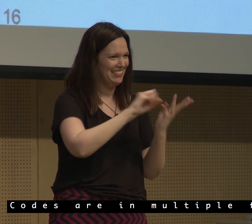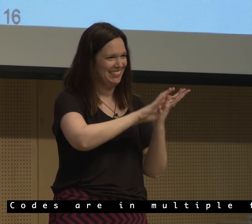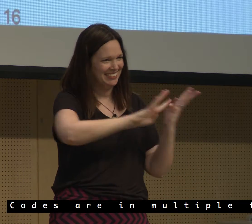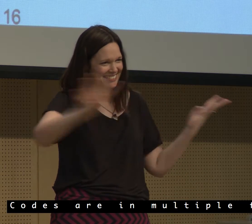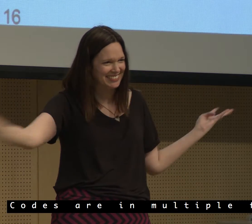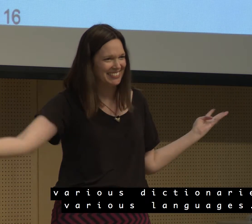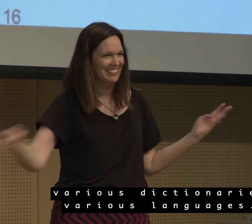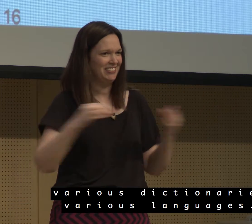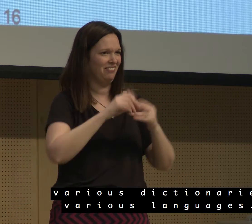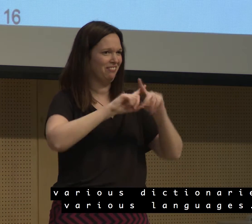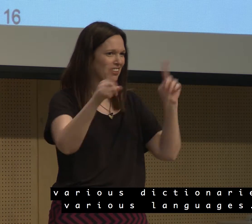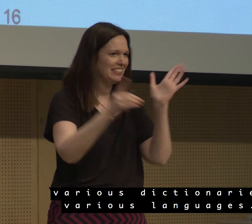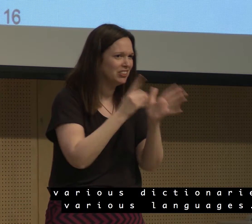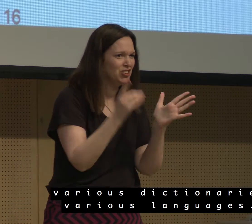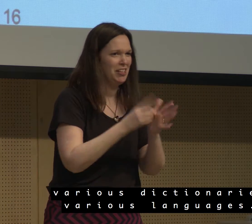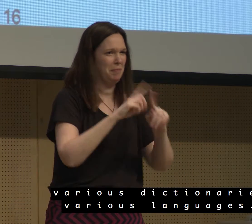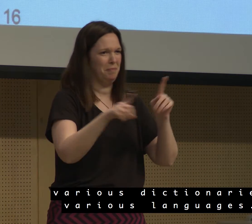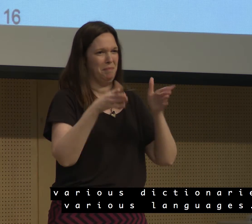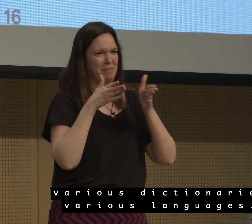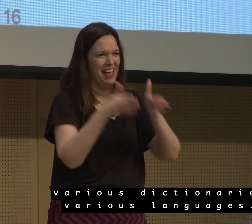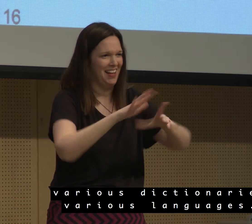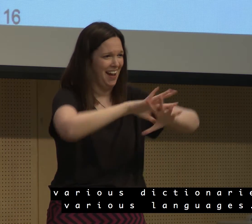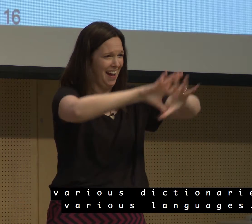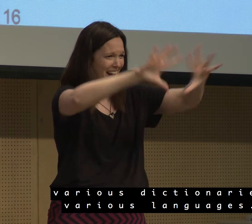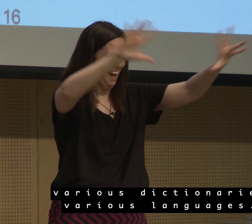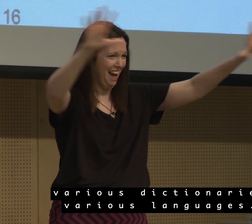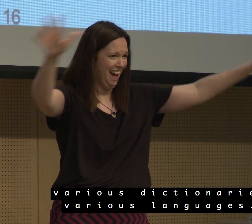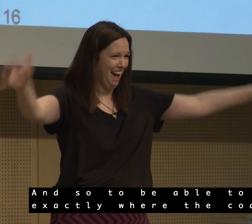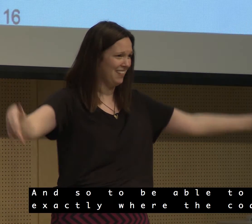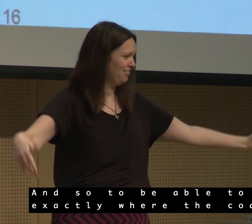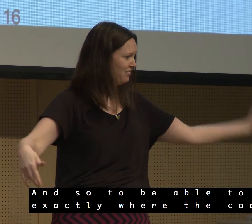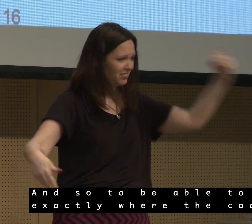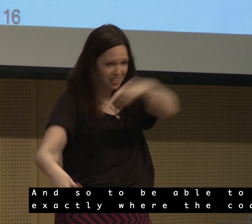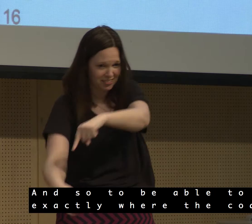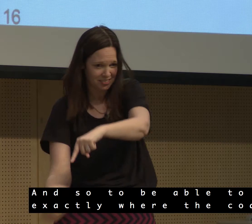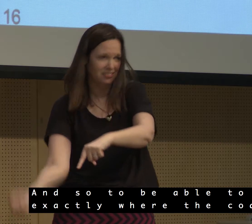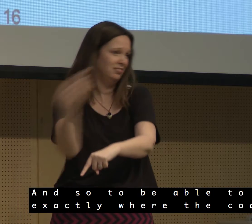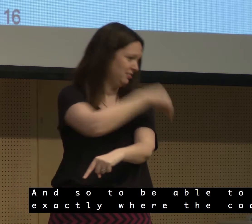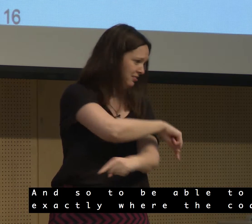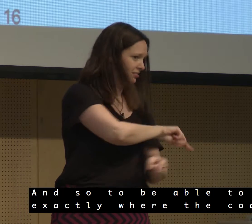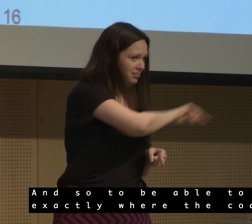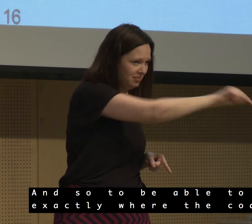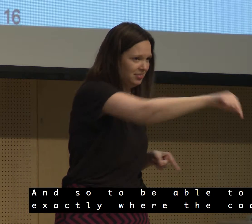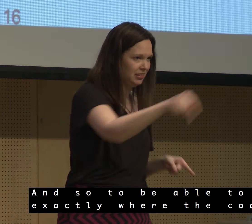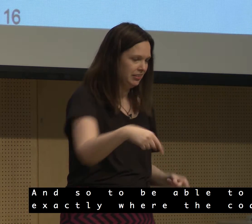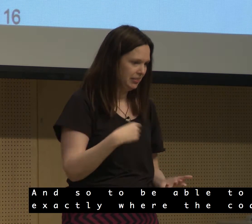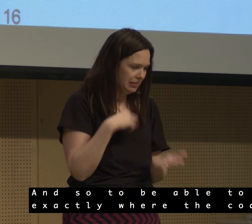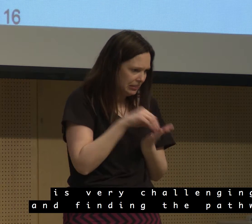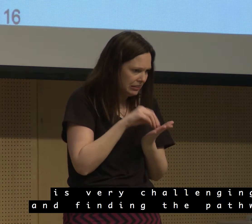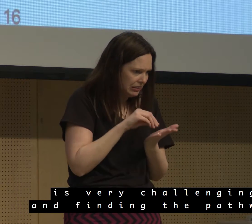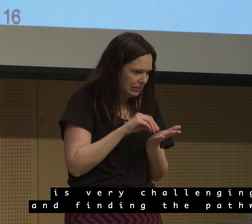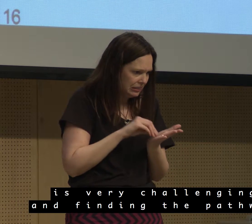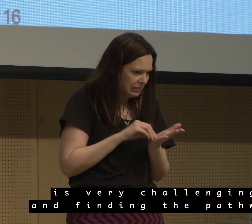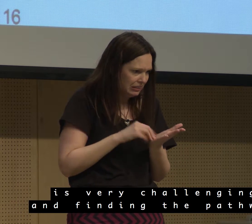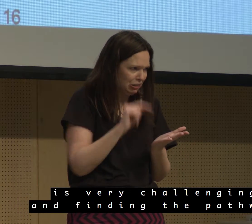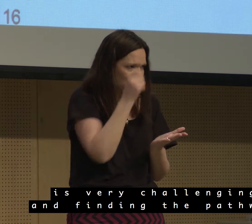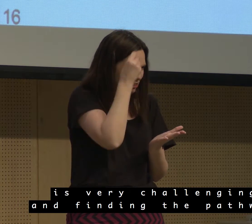files, various dictionaries, various languages, and so to be able to find exactly where the code is very challenging.